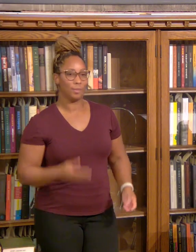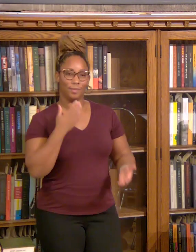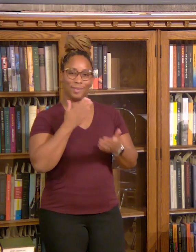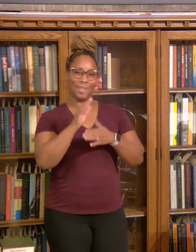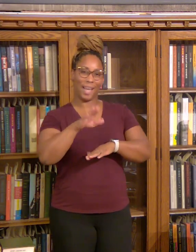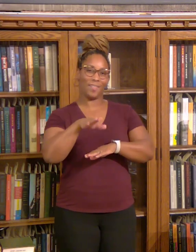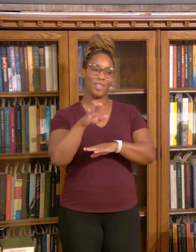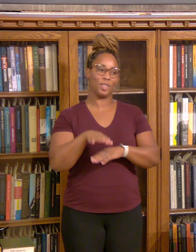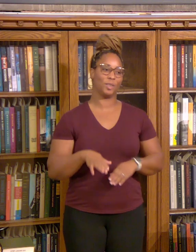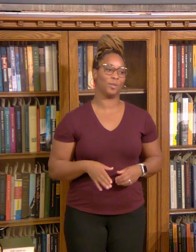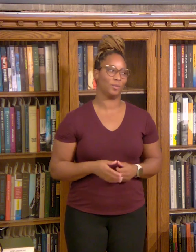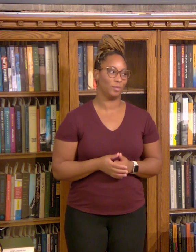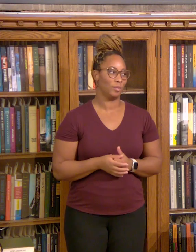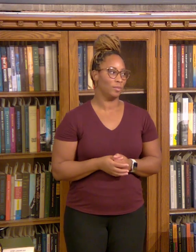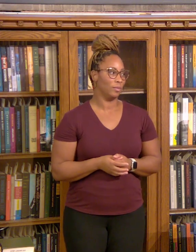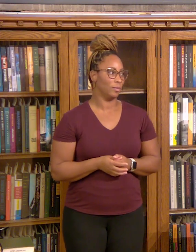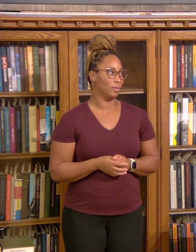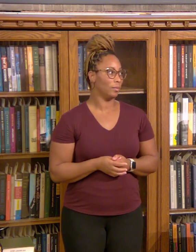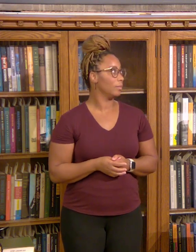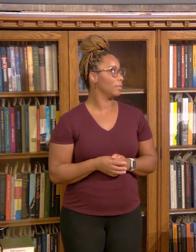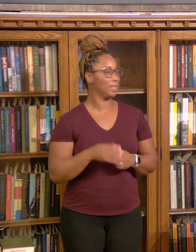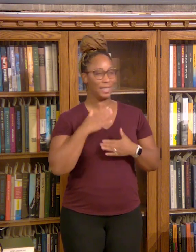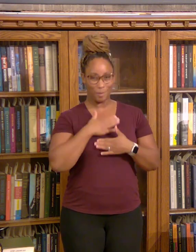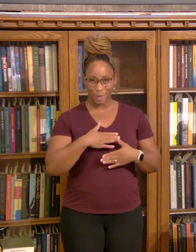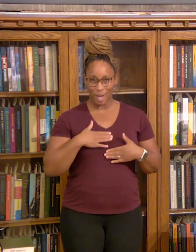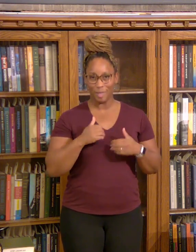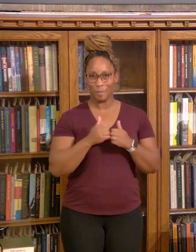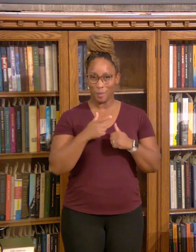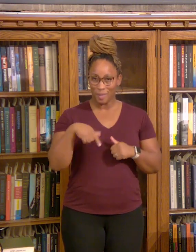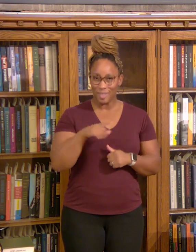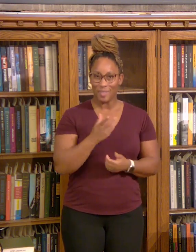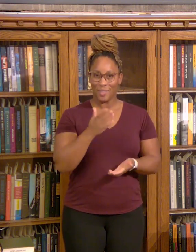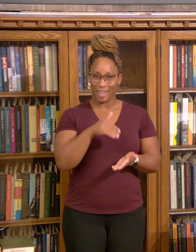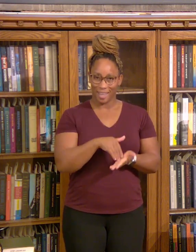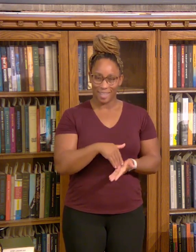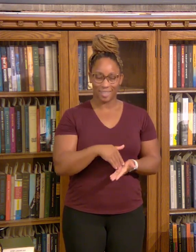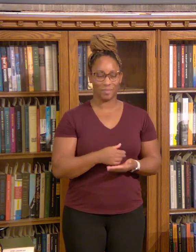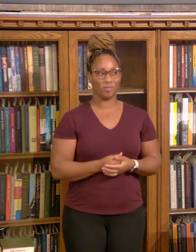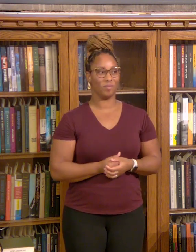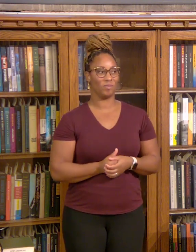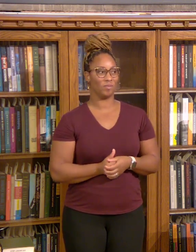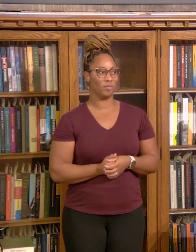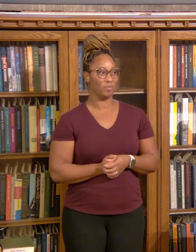good afternoon afternoon pleasure to be with you once